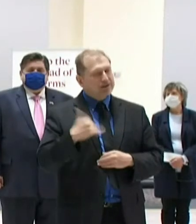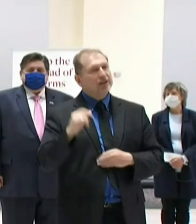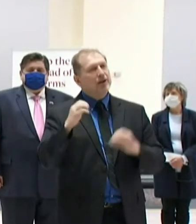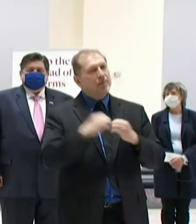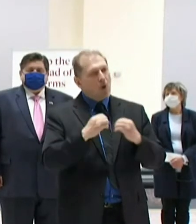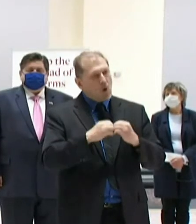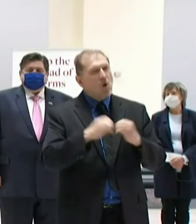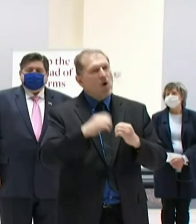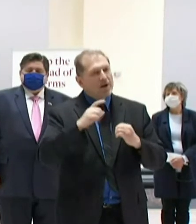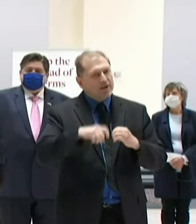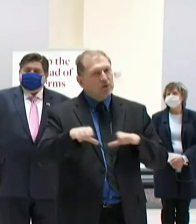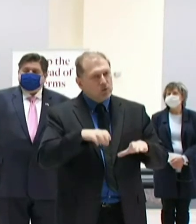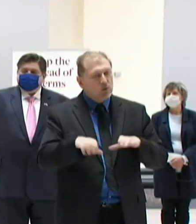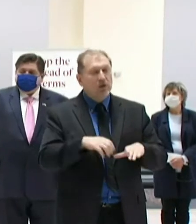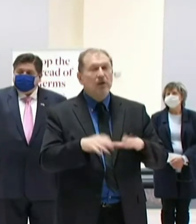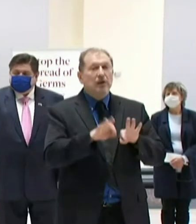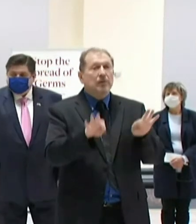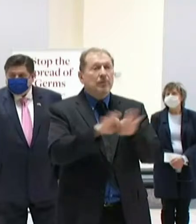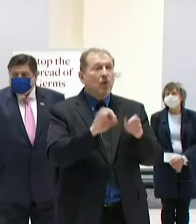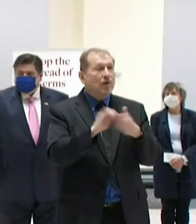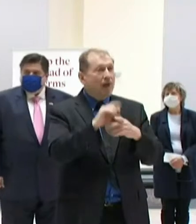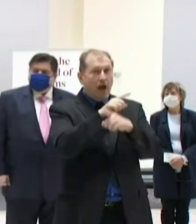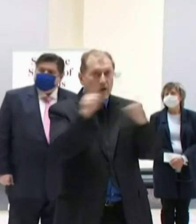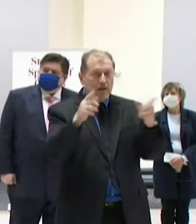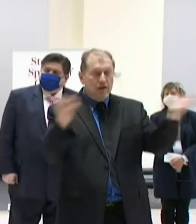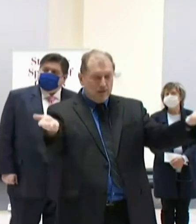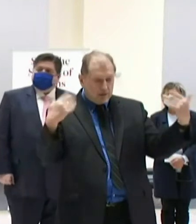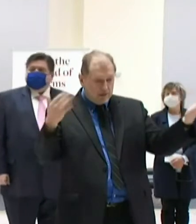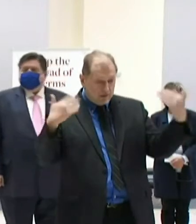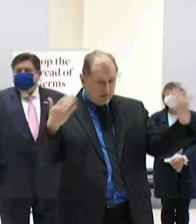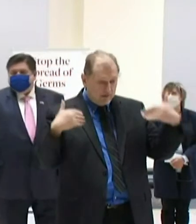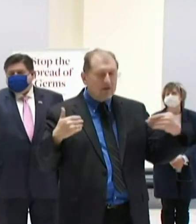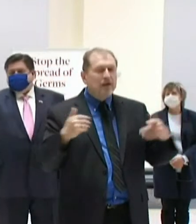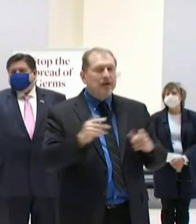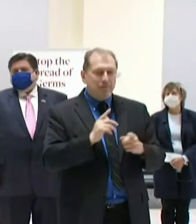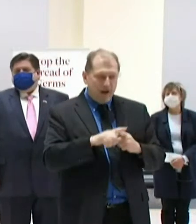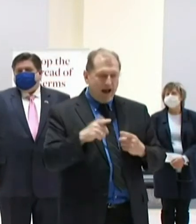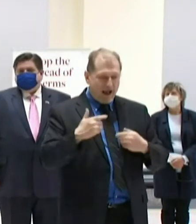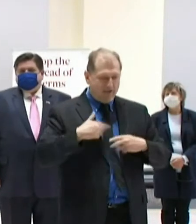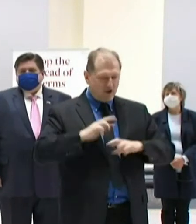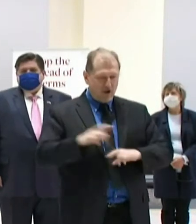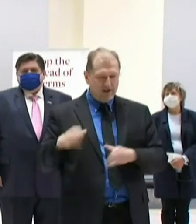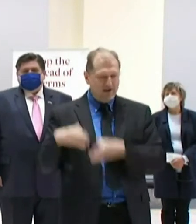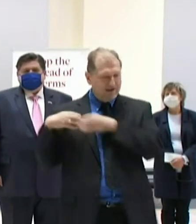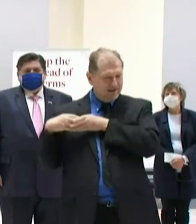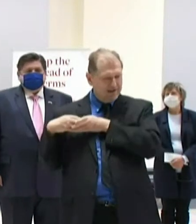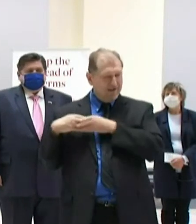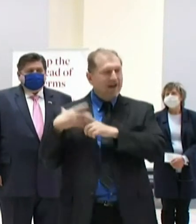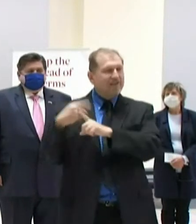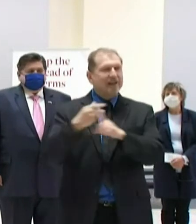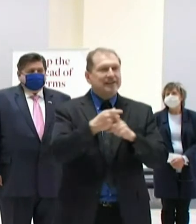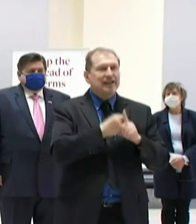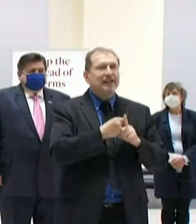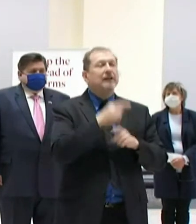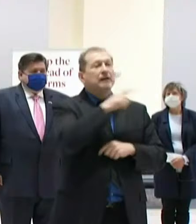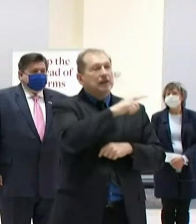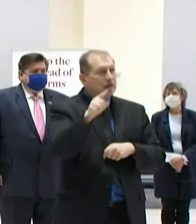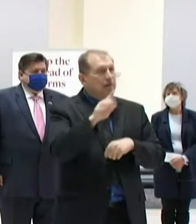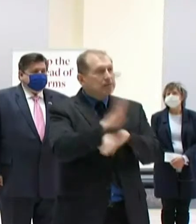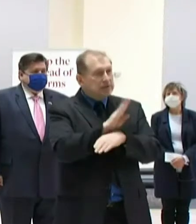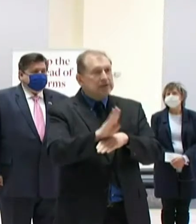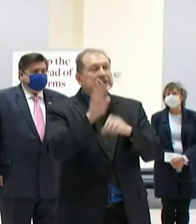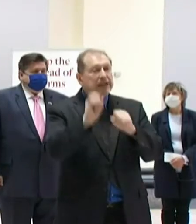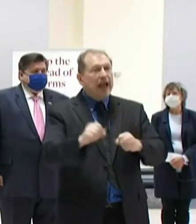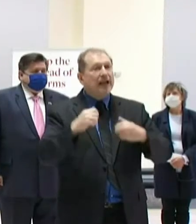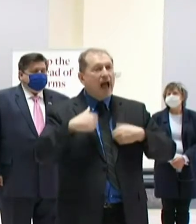to be done. Welcome your employees back, but welcome them back with a vaccine that you provide in your workplace so that